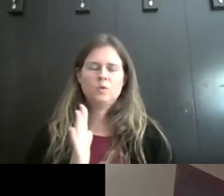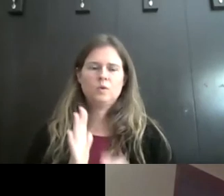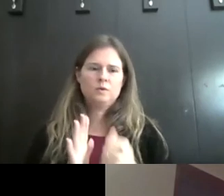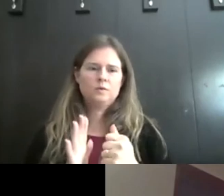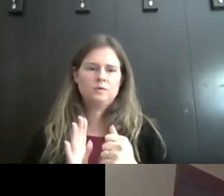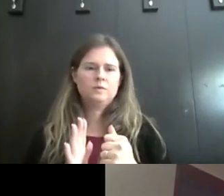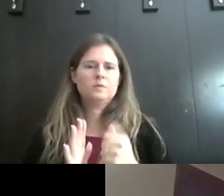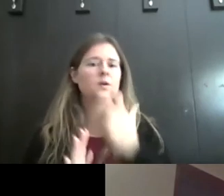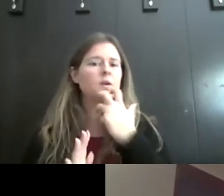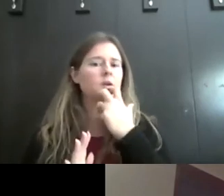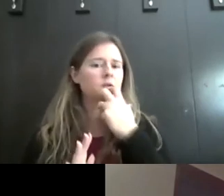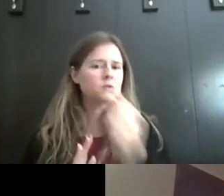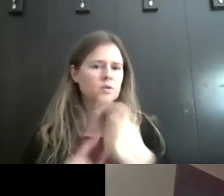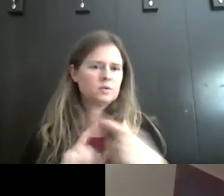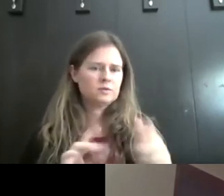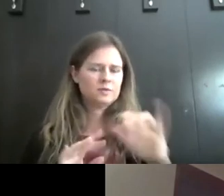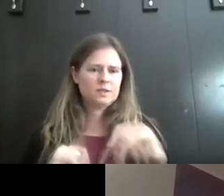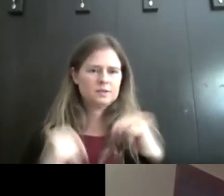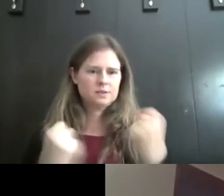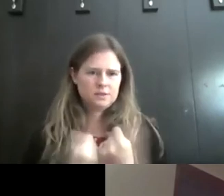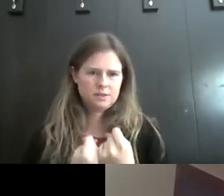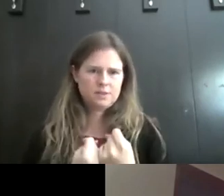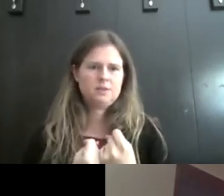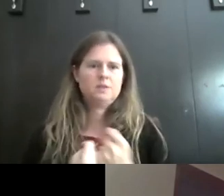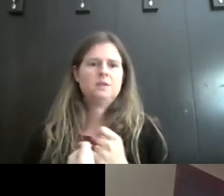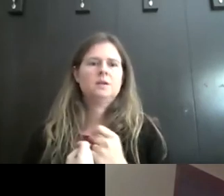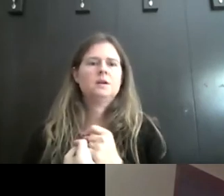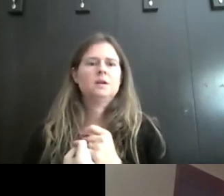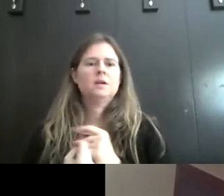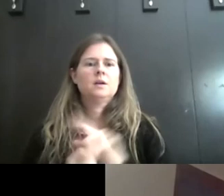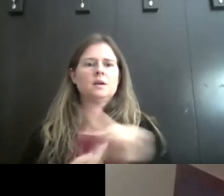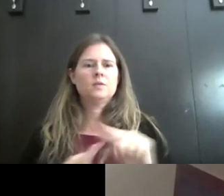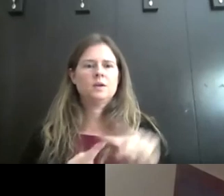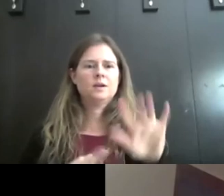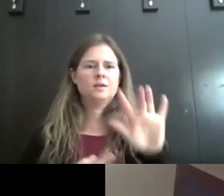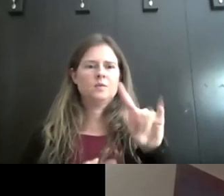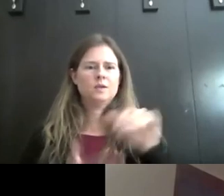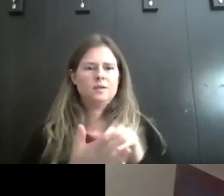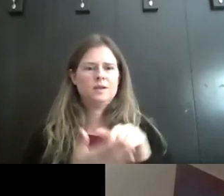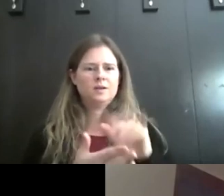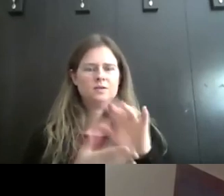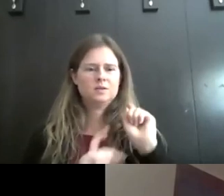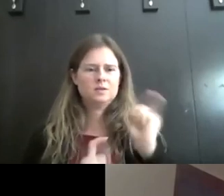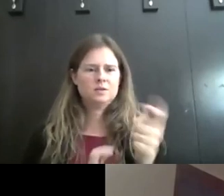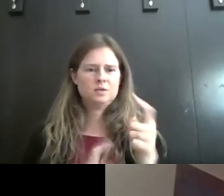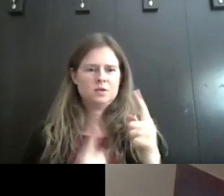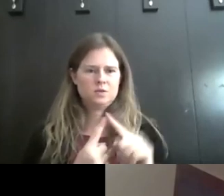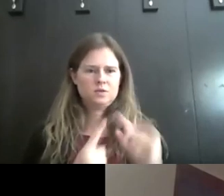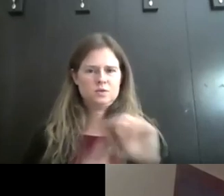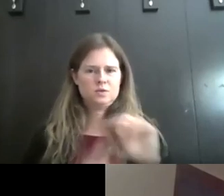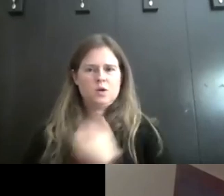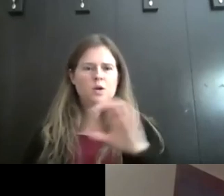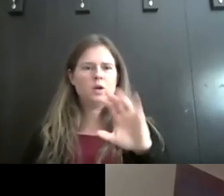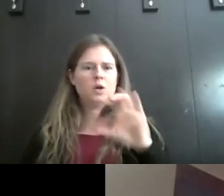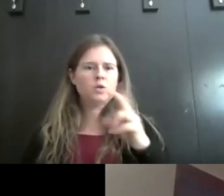I'll remove the curse from the Cleveland Indians if you make a $1,000 donation to the Oak Brook Chumash Museum in Thousand